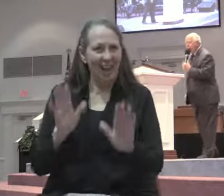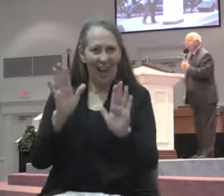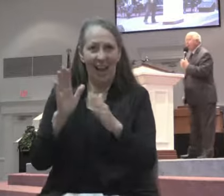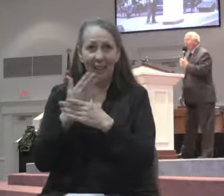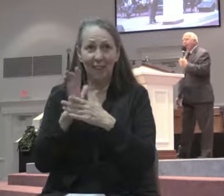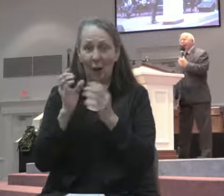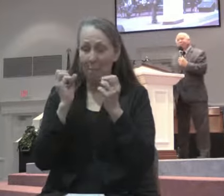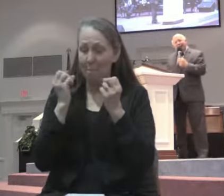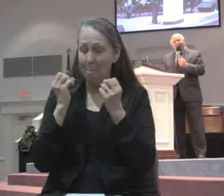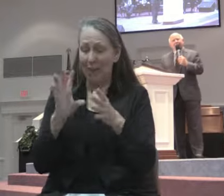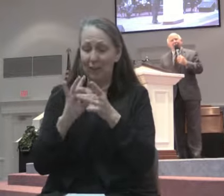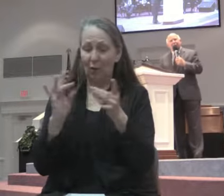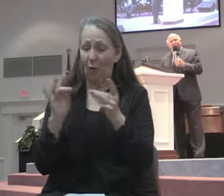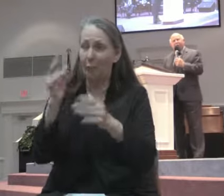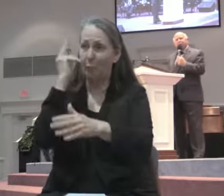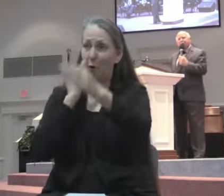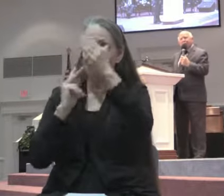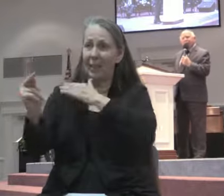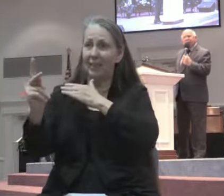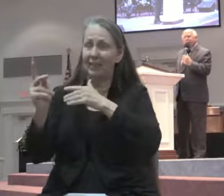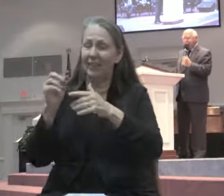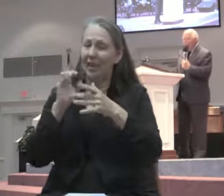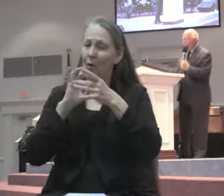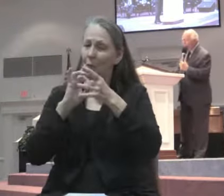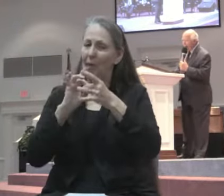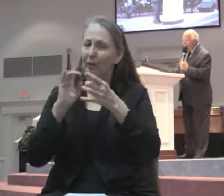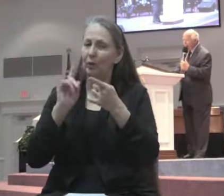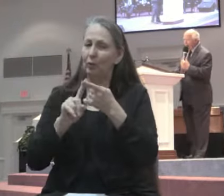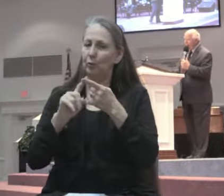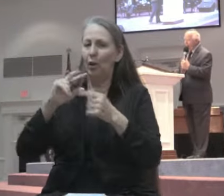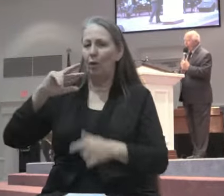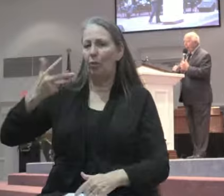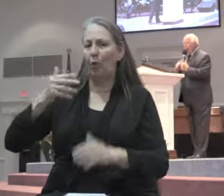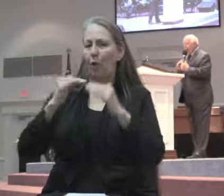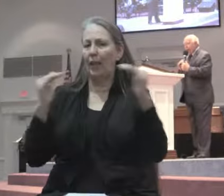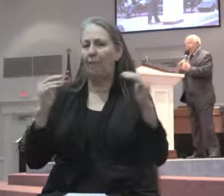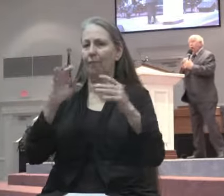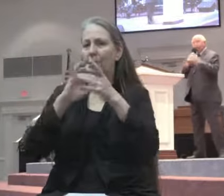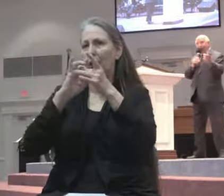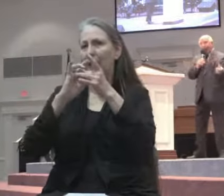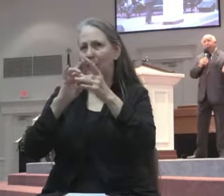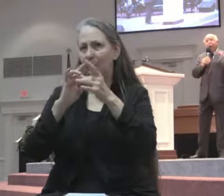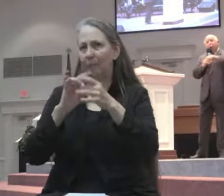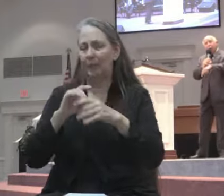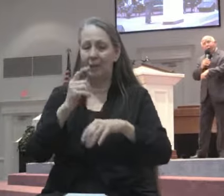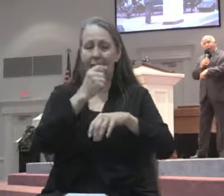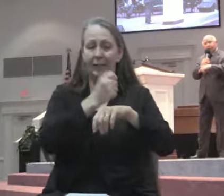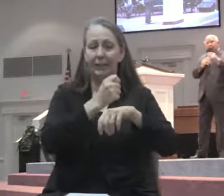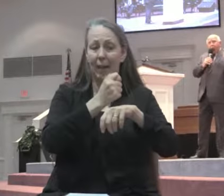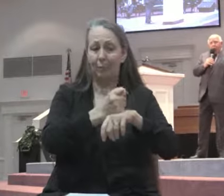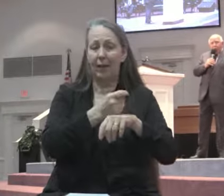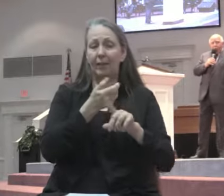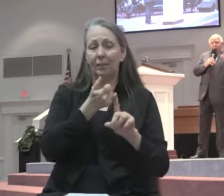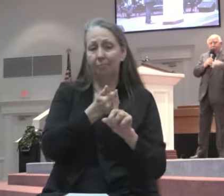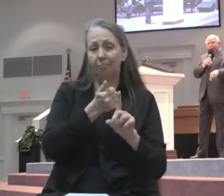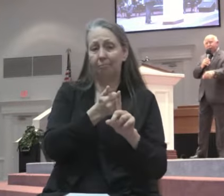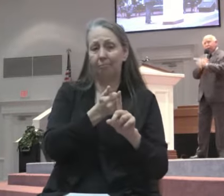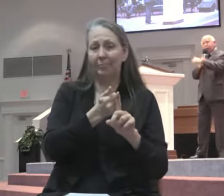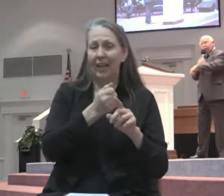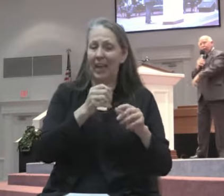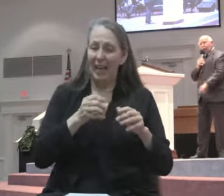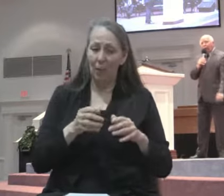of God that prophetically dealt with the subject of third level relationship. The tabernacle was